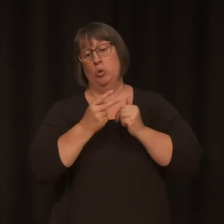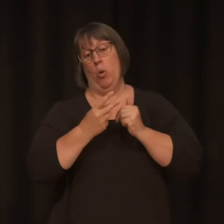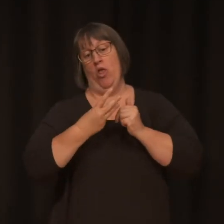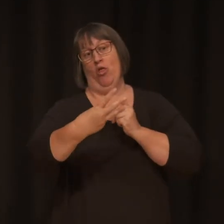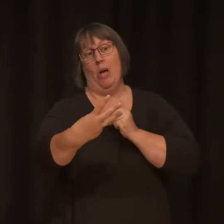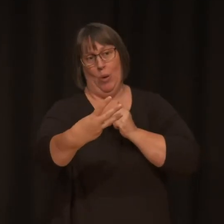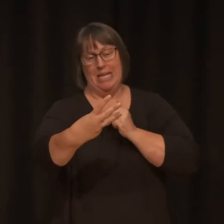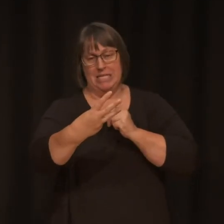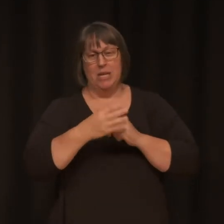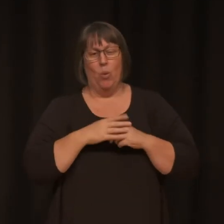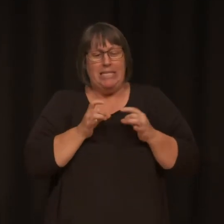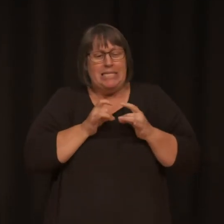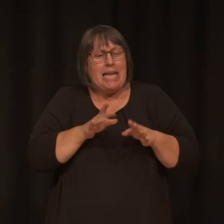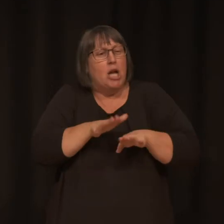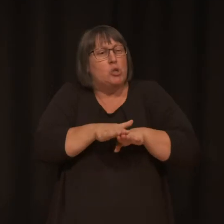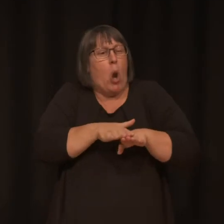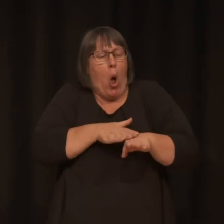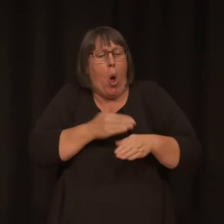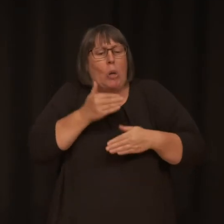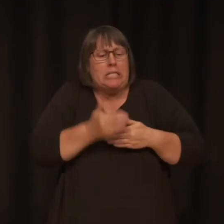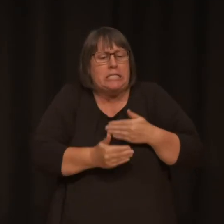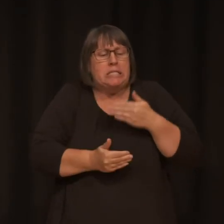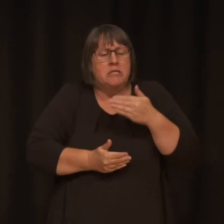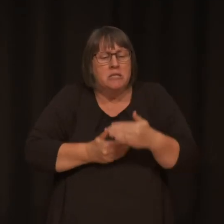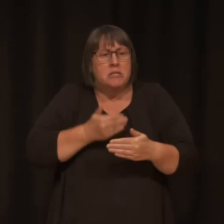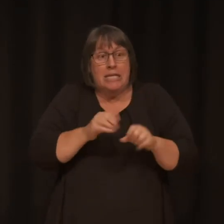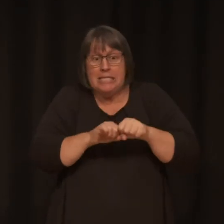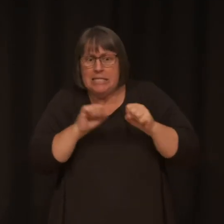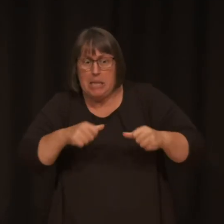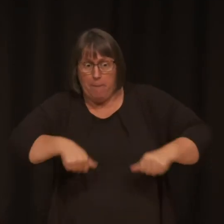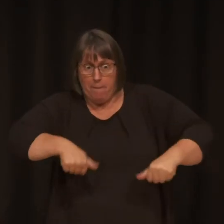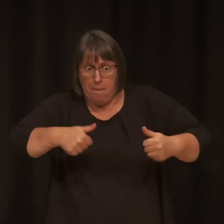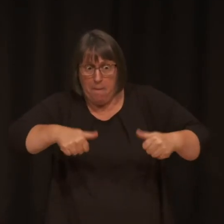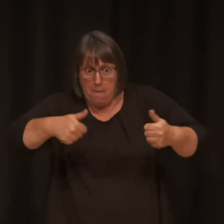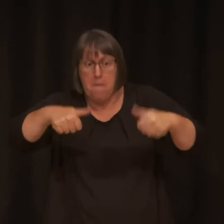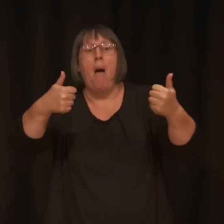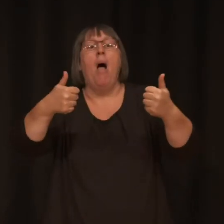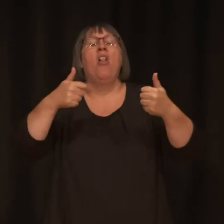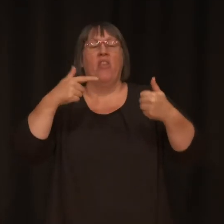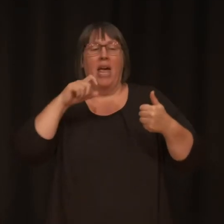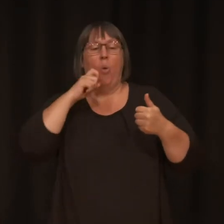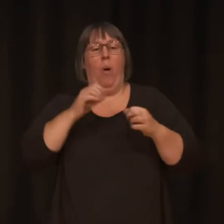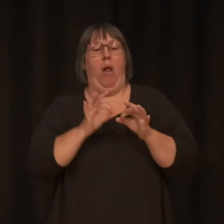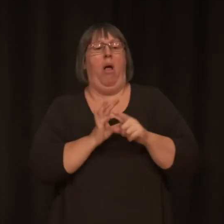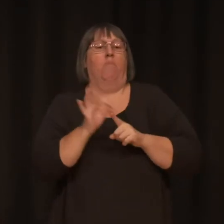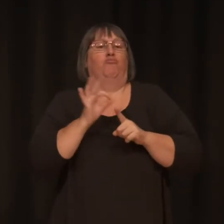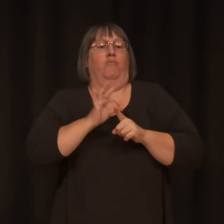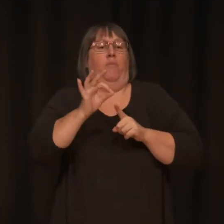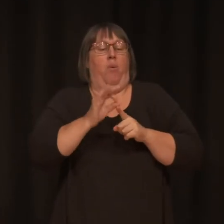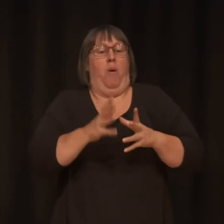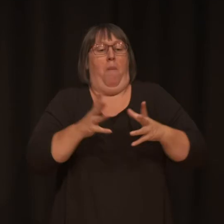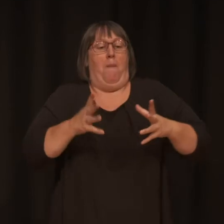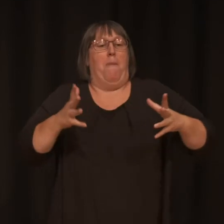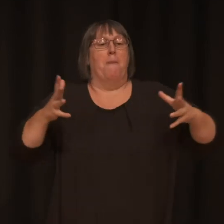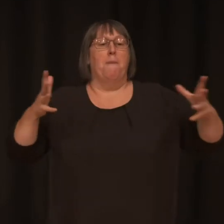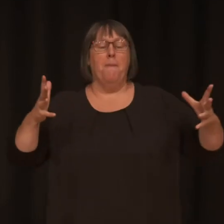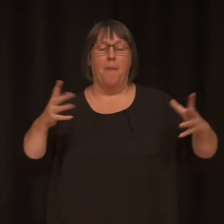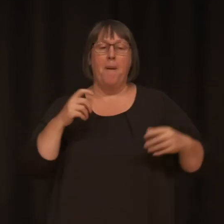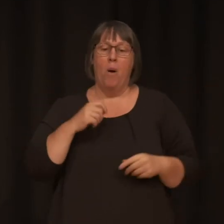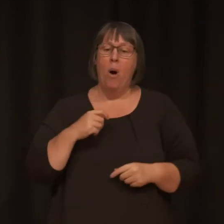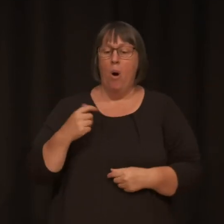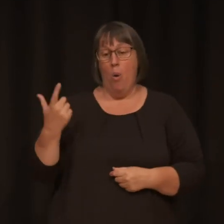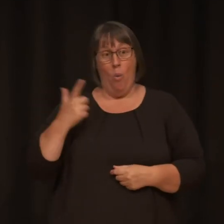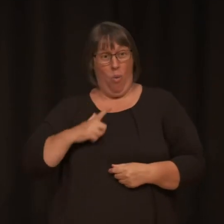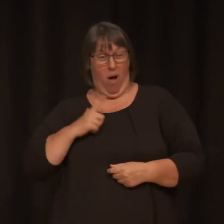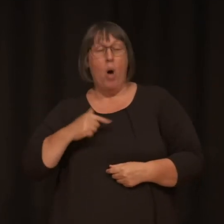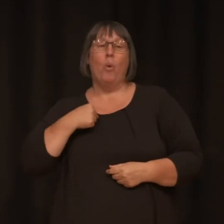gradually, ensuring we've got our systems right, and then we'll scale up. This is a huge and welcome milestone in our ongoing efforts to keep New